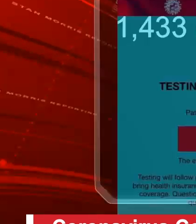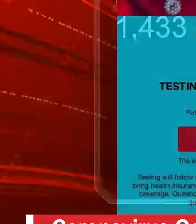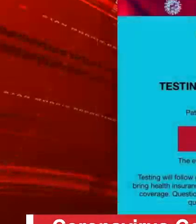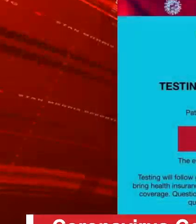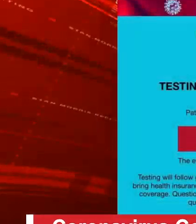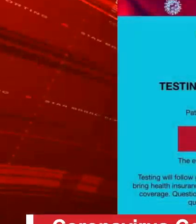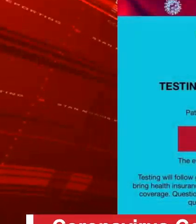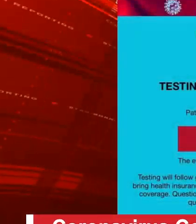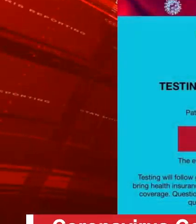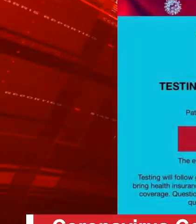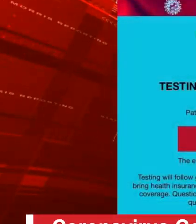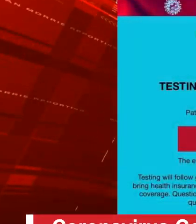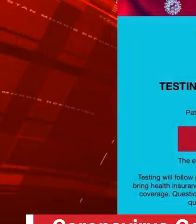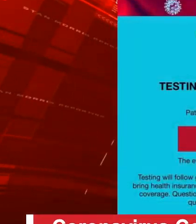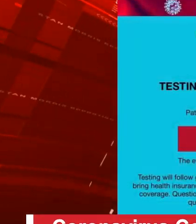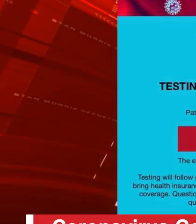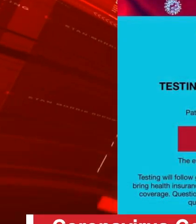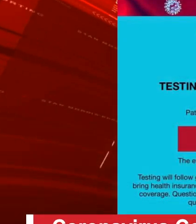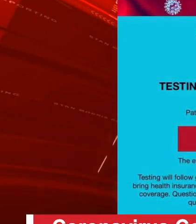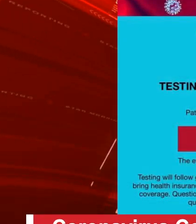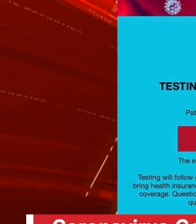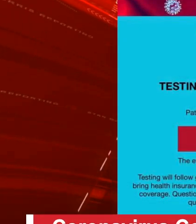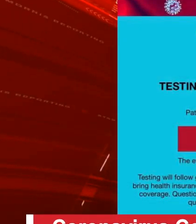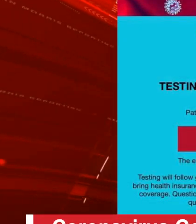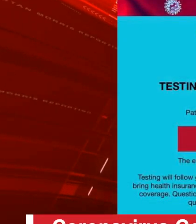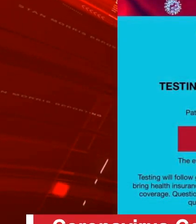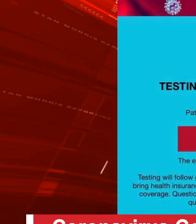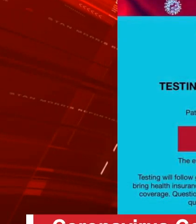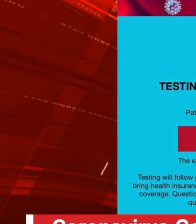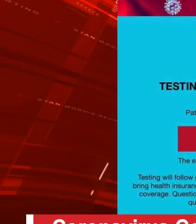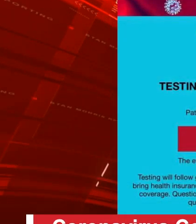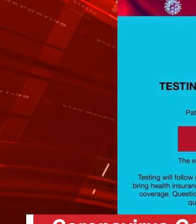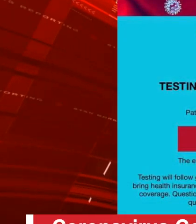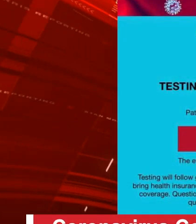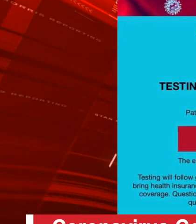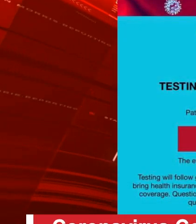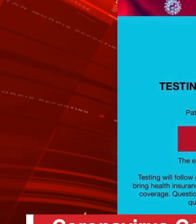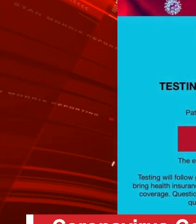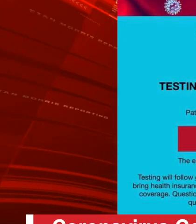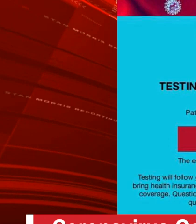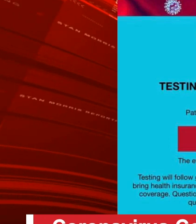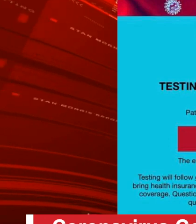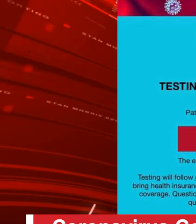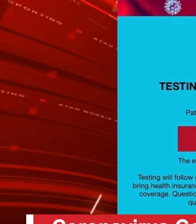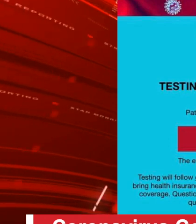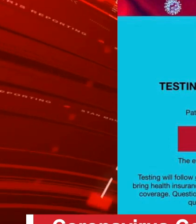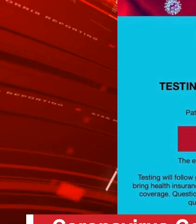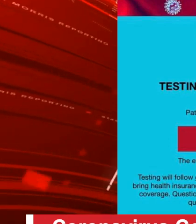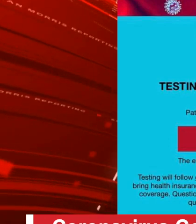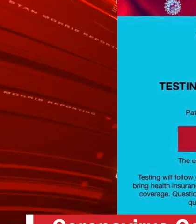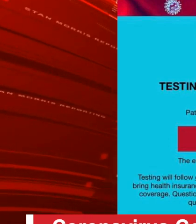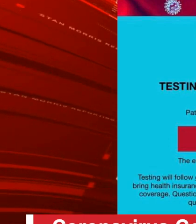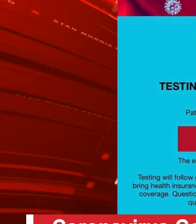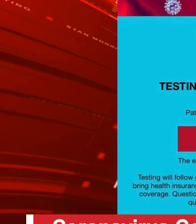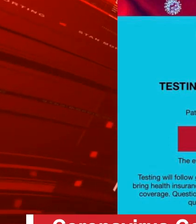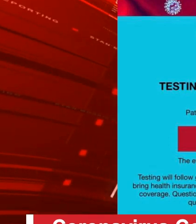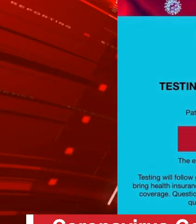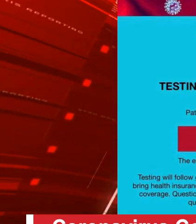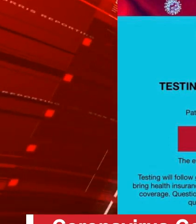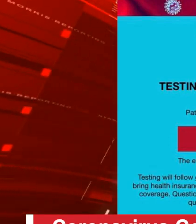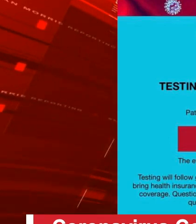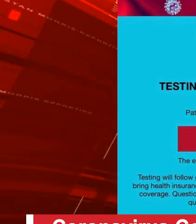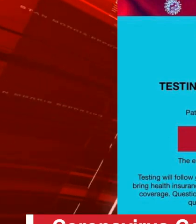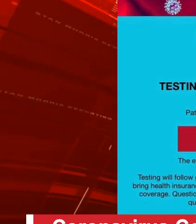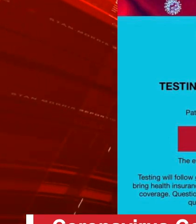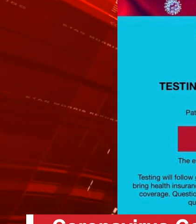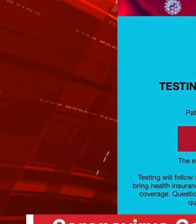technically consider, in my opinion, Crittenden County as a hot spot with only 50 to 60 active cases. But they have seen a lot more infections